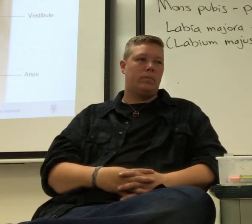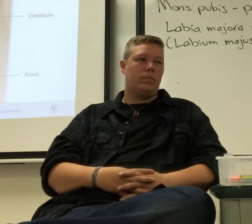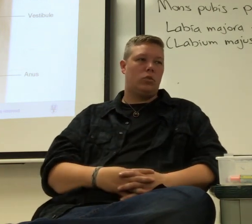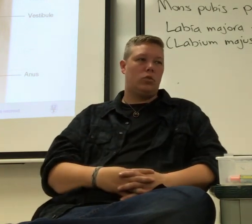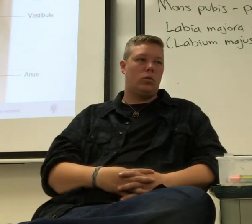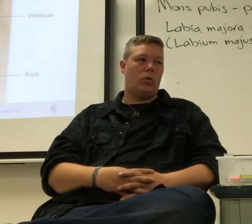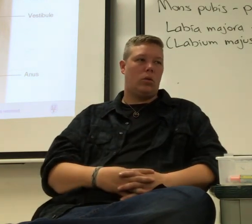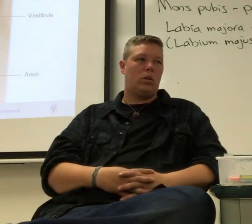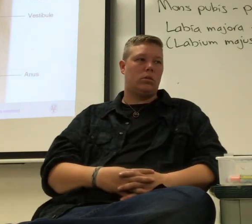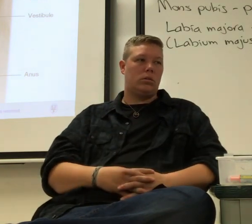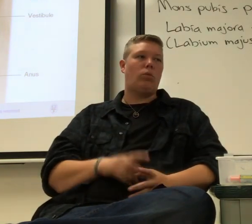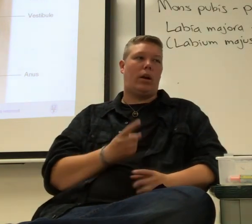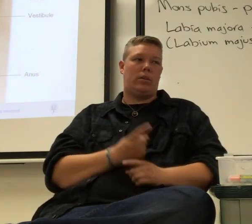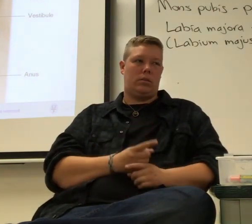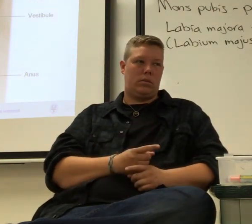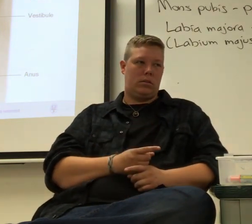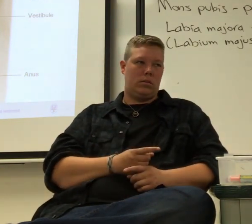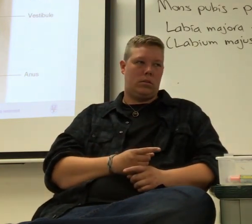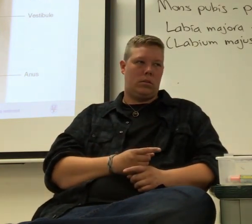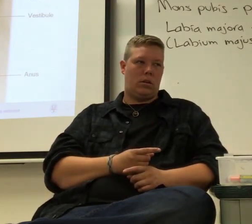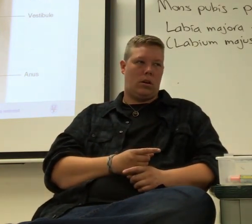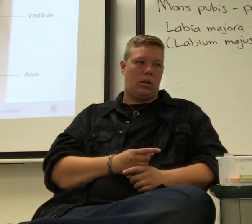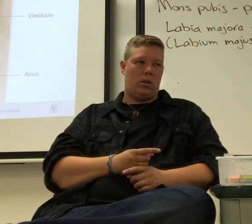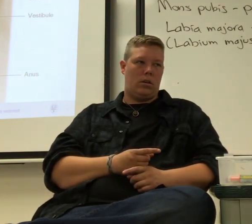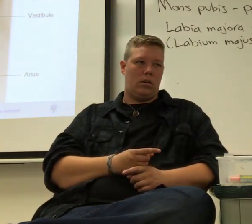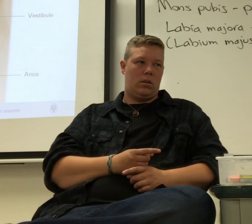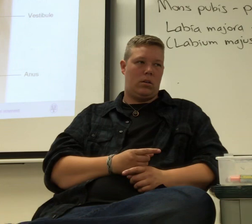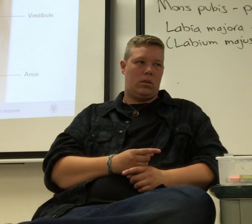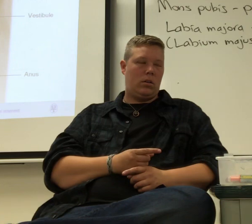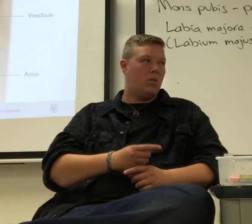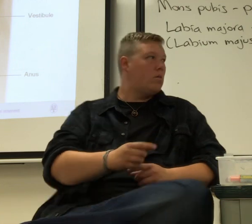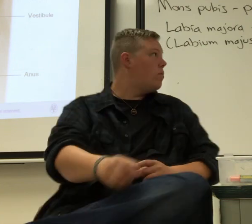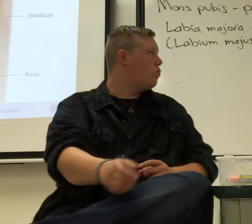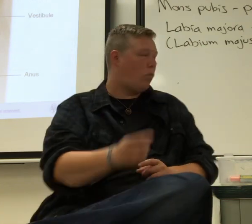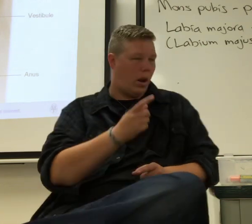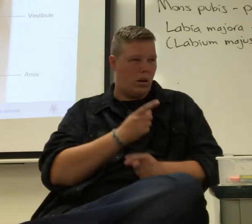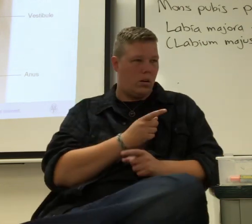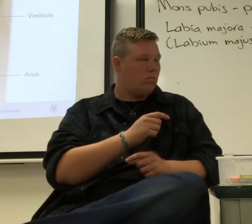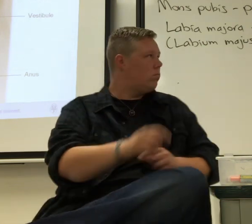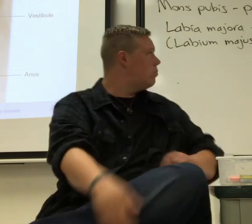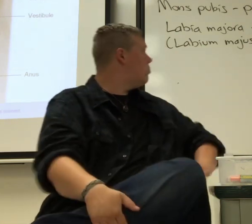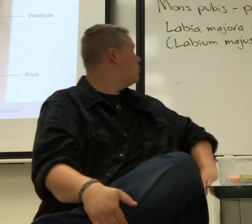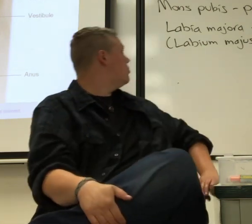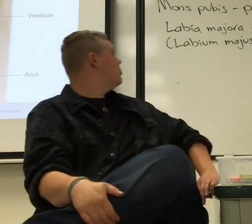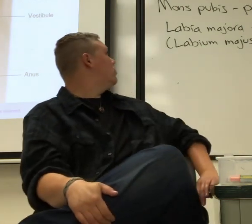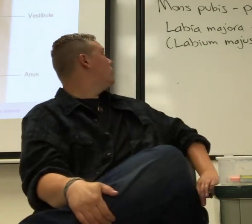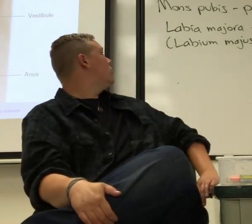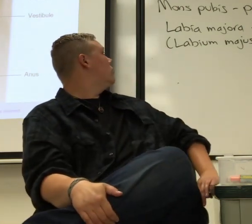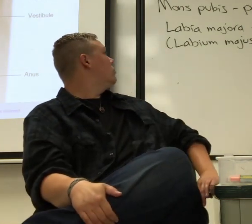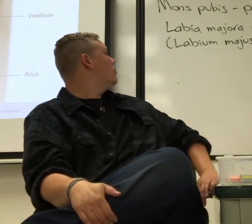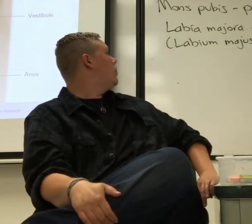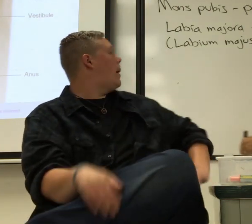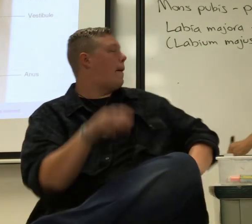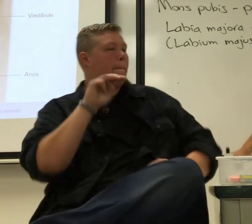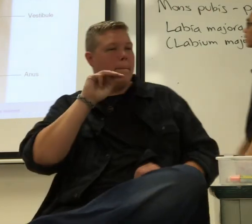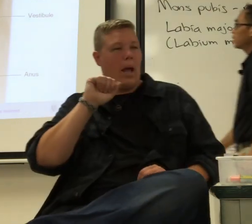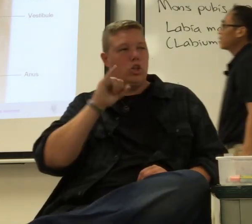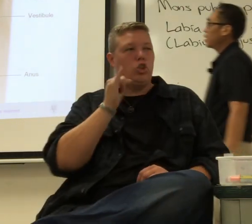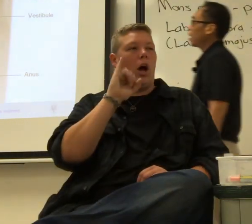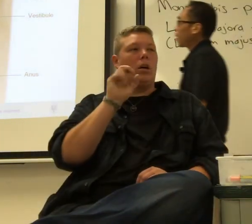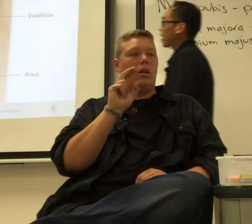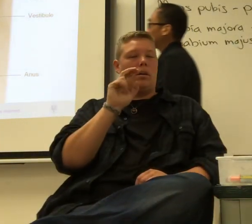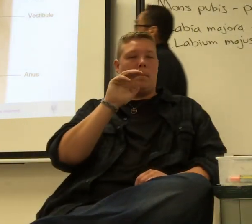The function is basically protection, cushion. Okay, there's subcute tissue under that. The labia